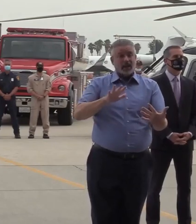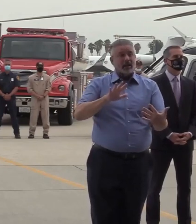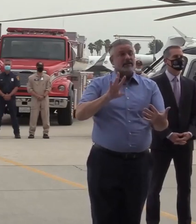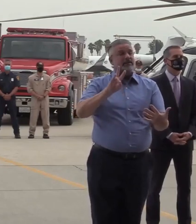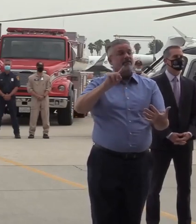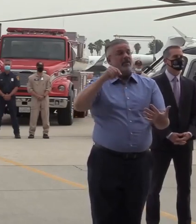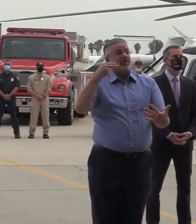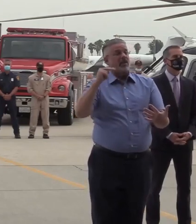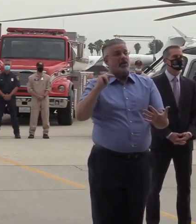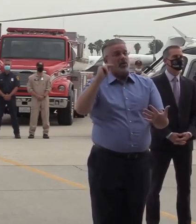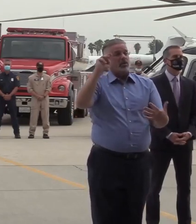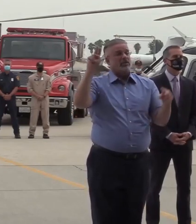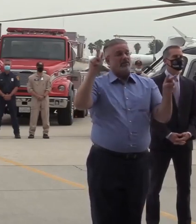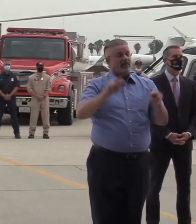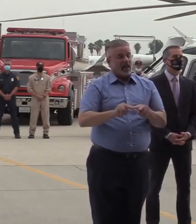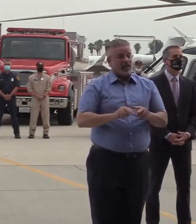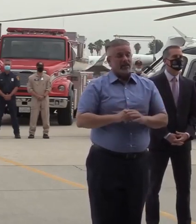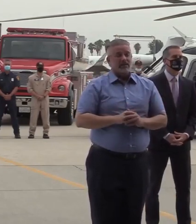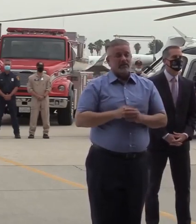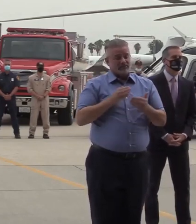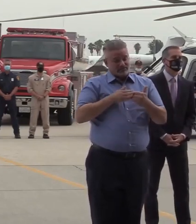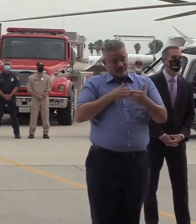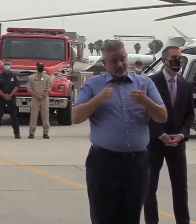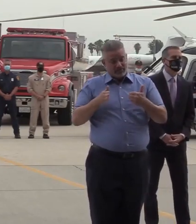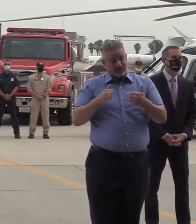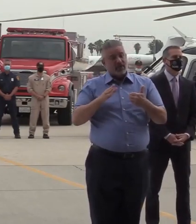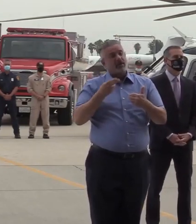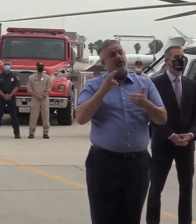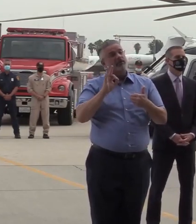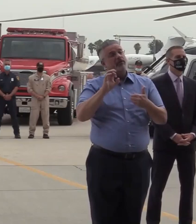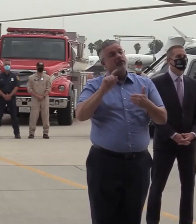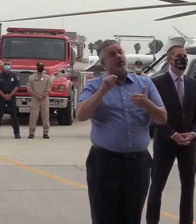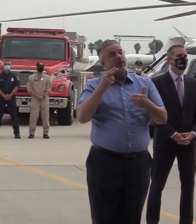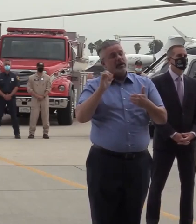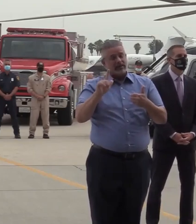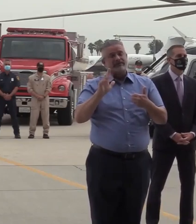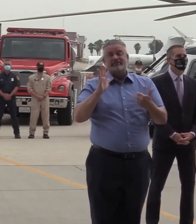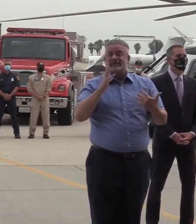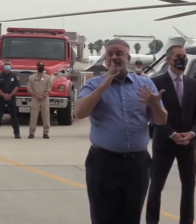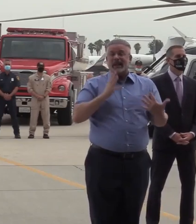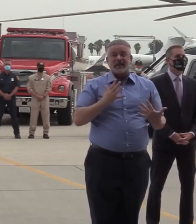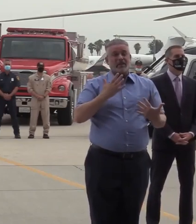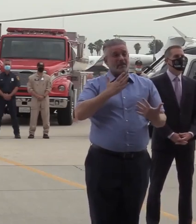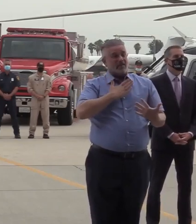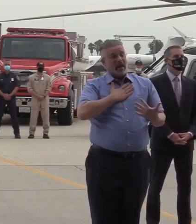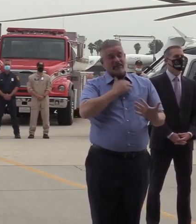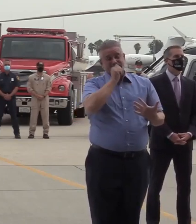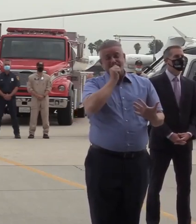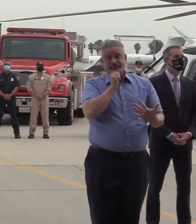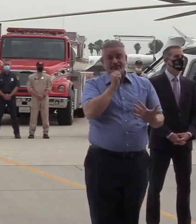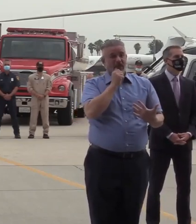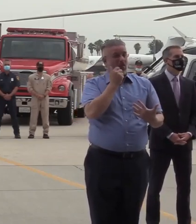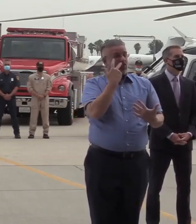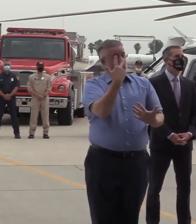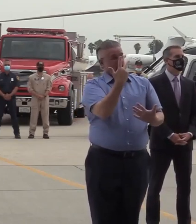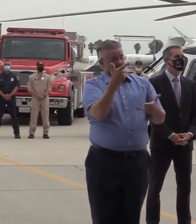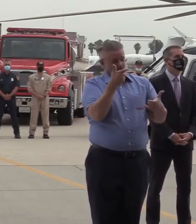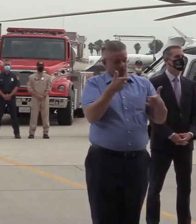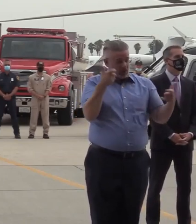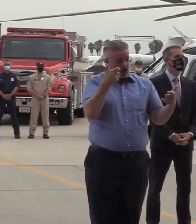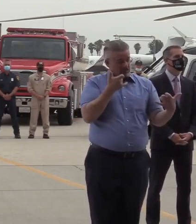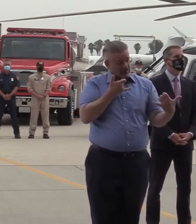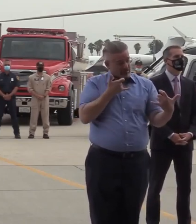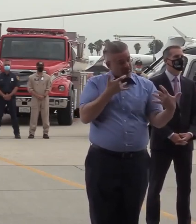7th District in the Northeast Valley, adjacent to the foothills, sadly my district has endured three of the city's